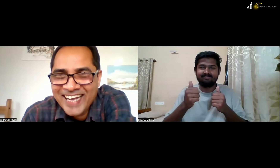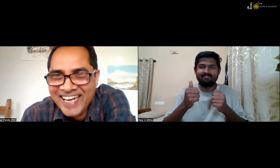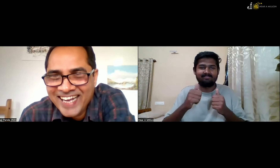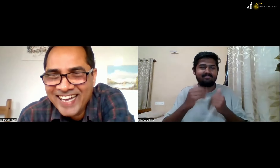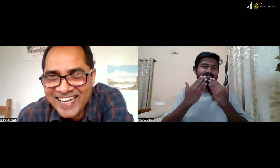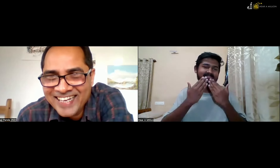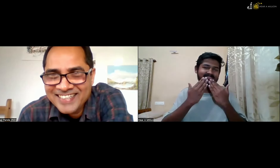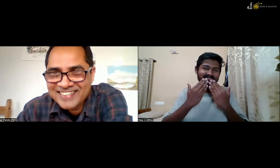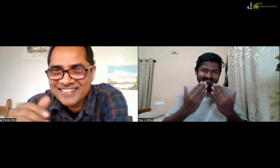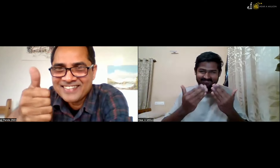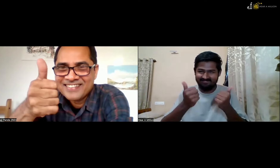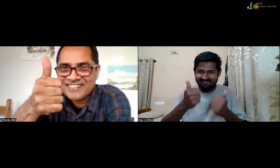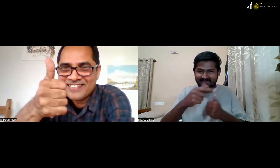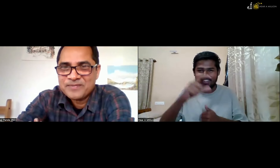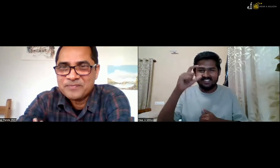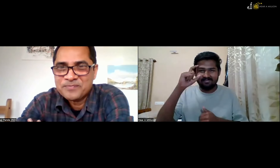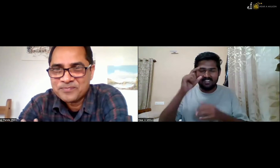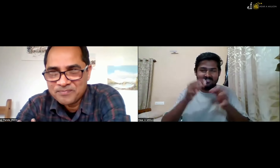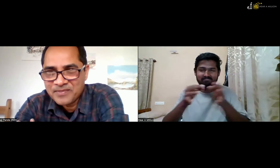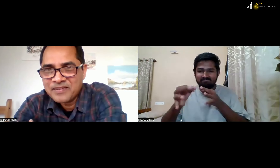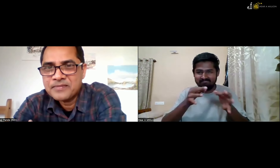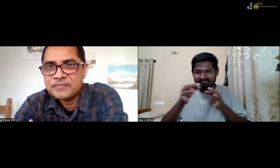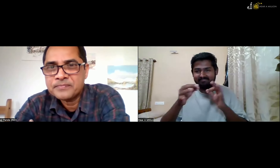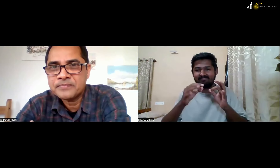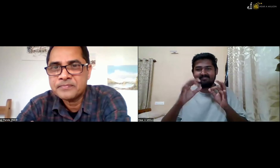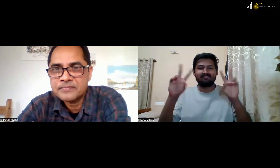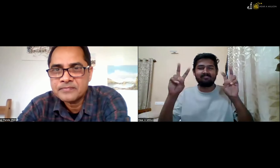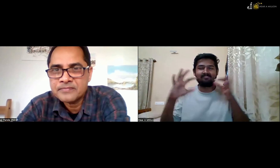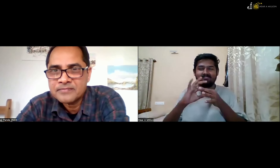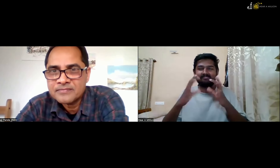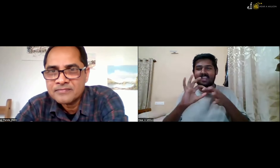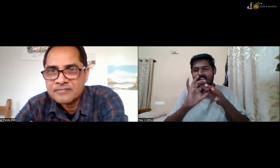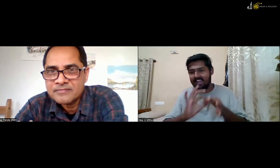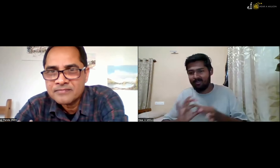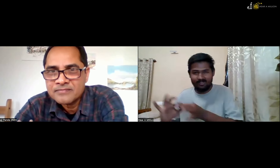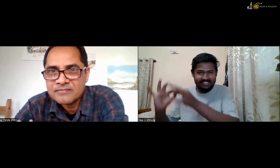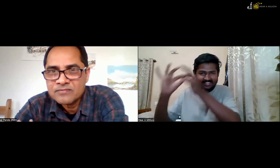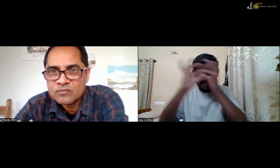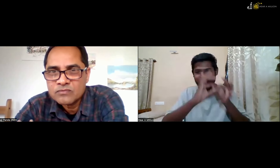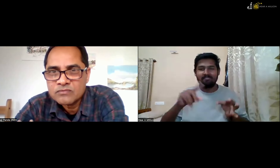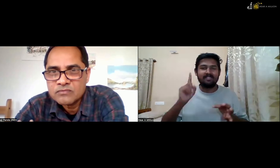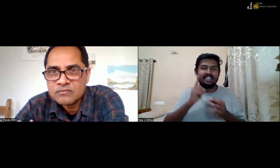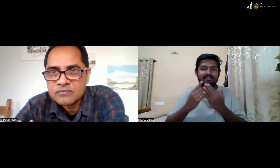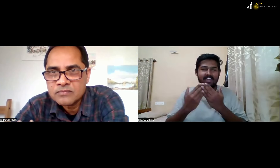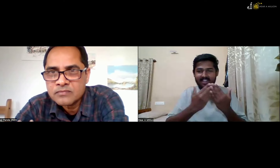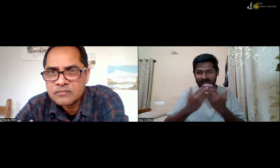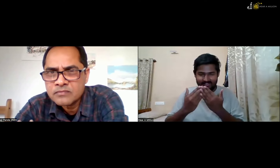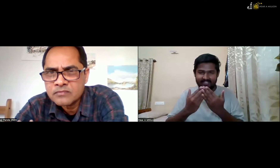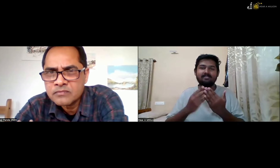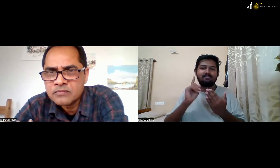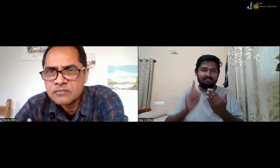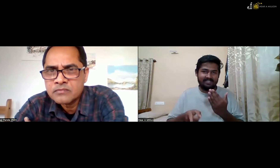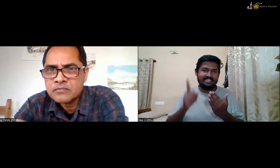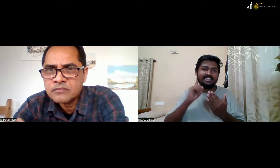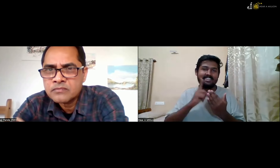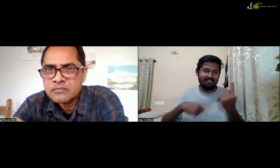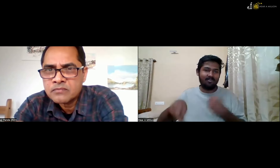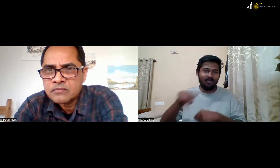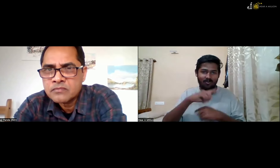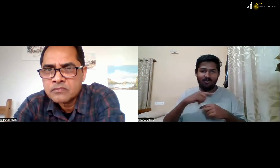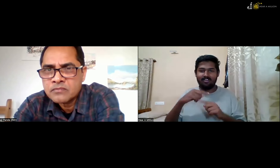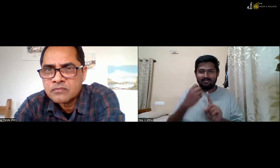Yeah, Deepak, thank you so much. Thank you. Thank you, Mr. Sivaji, for explaining your presentation and explaining the ecosystem of